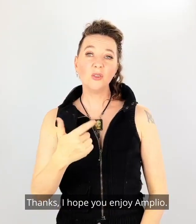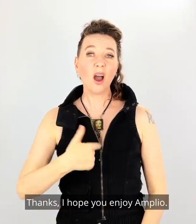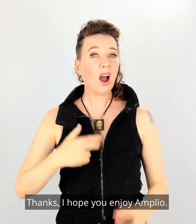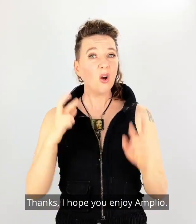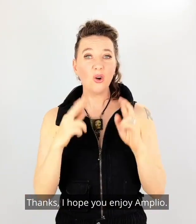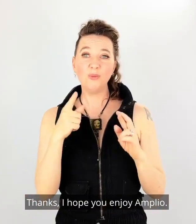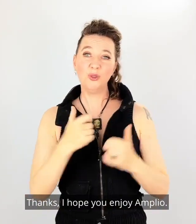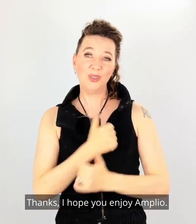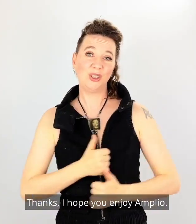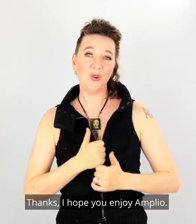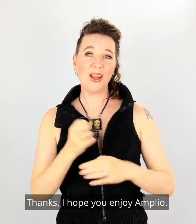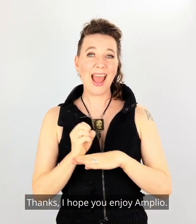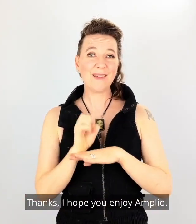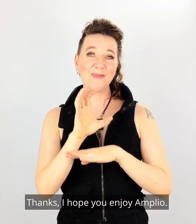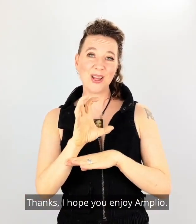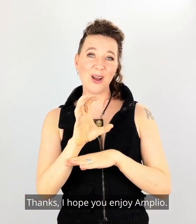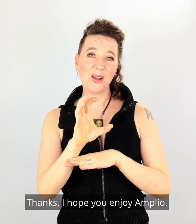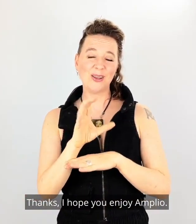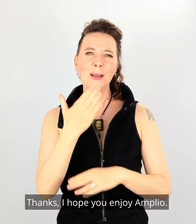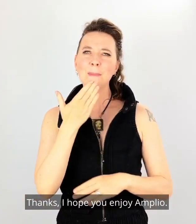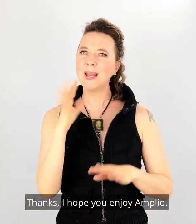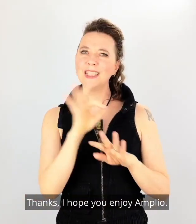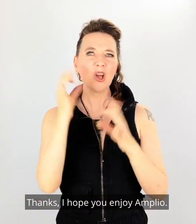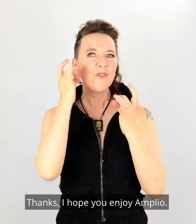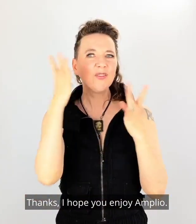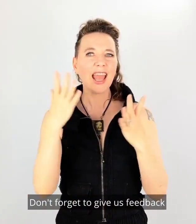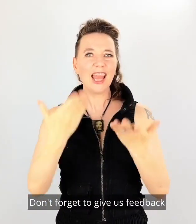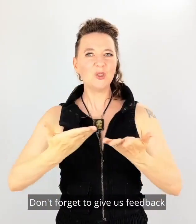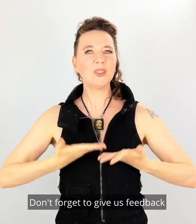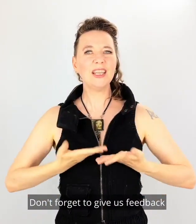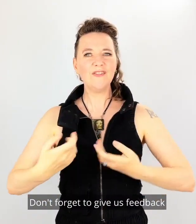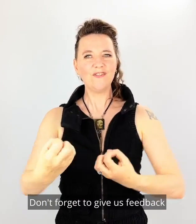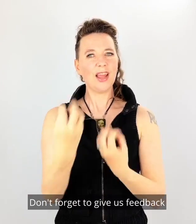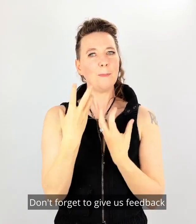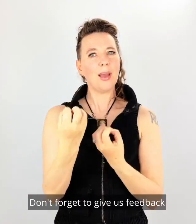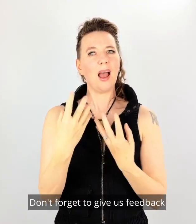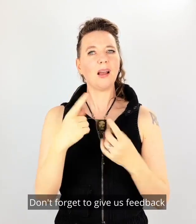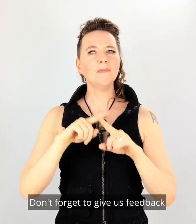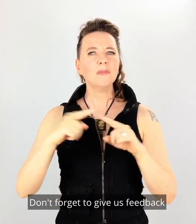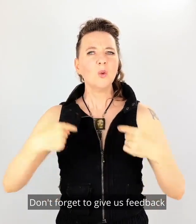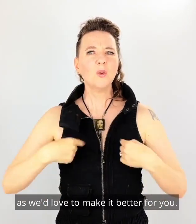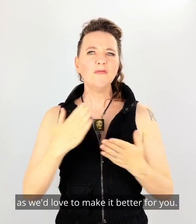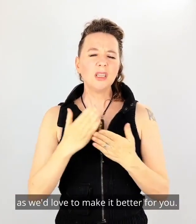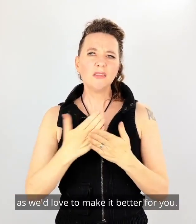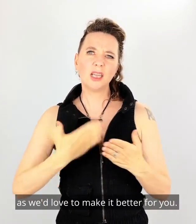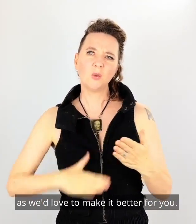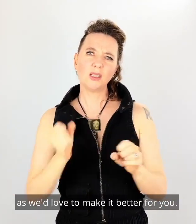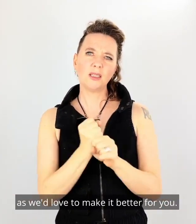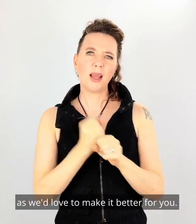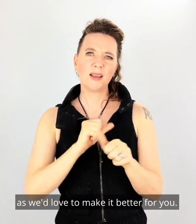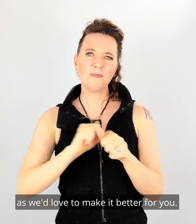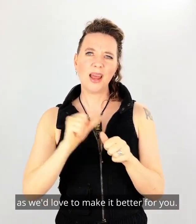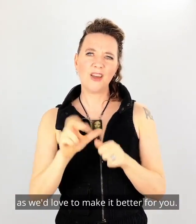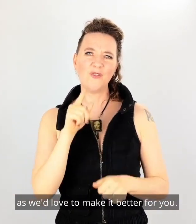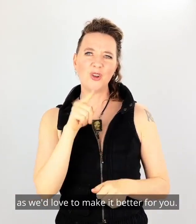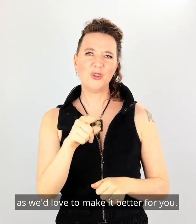Thanks. I hope you enjoy Amplio. Don't forget to give us feedback, as we'd love to make it better for you.